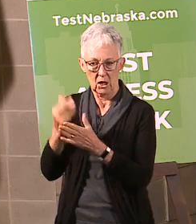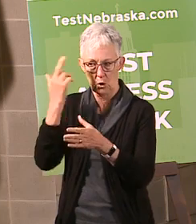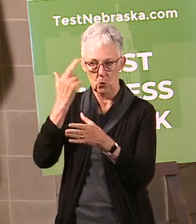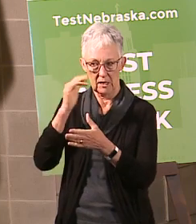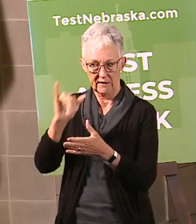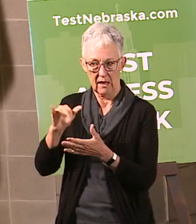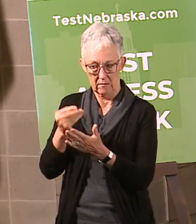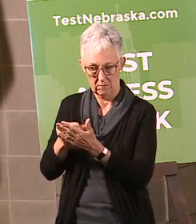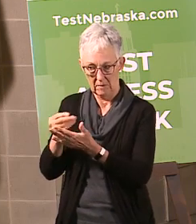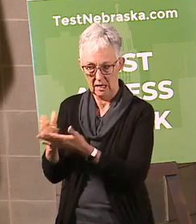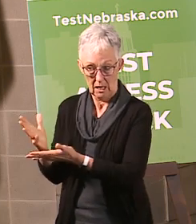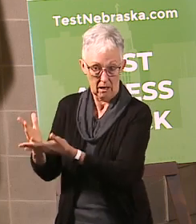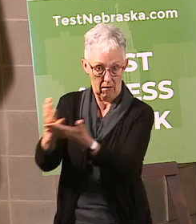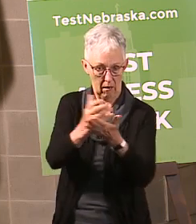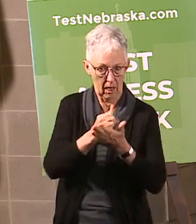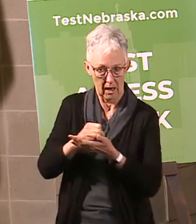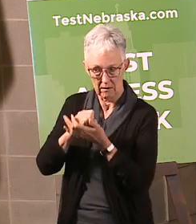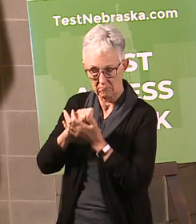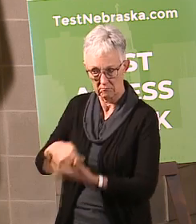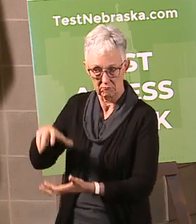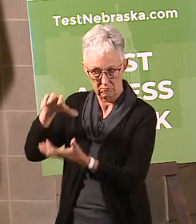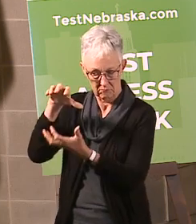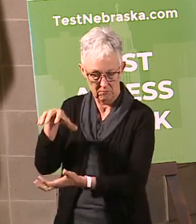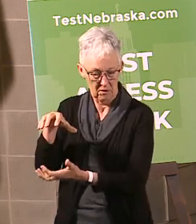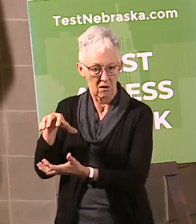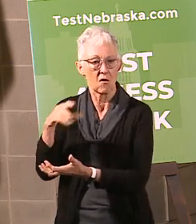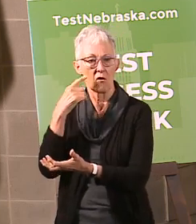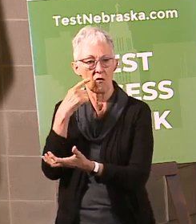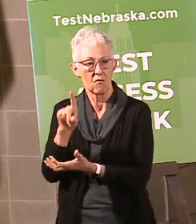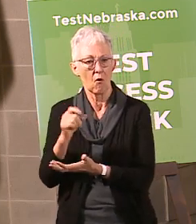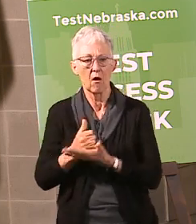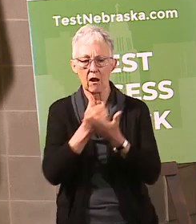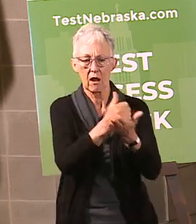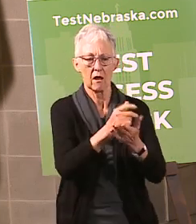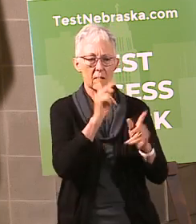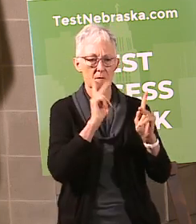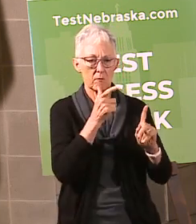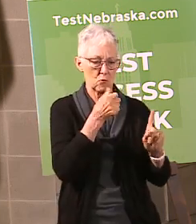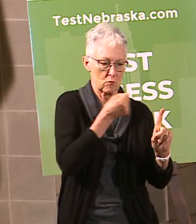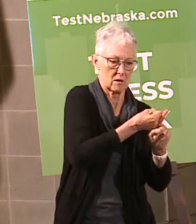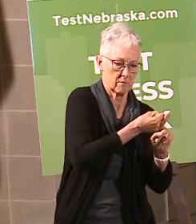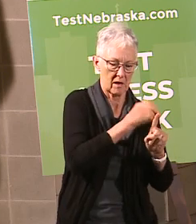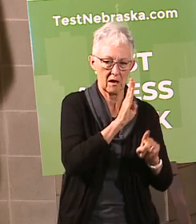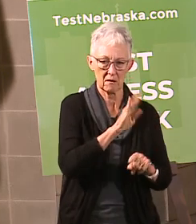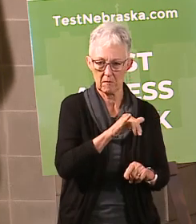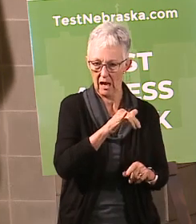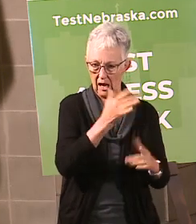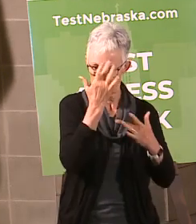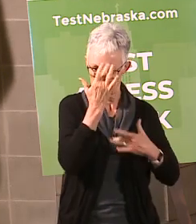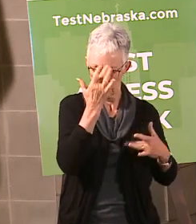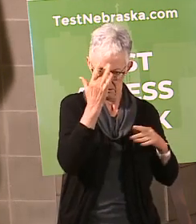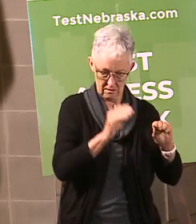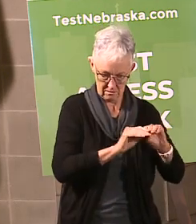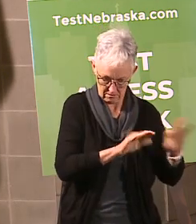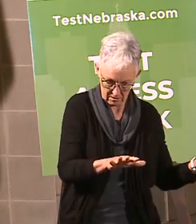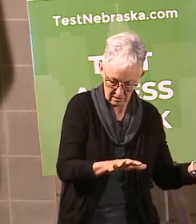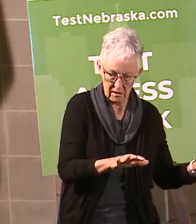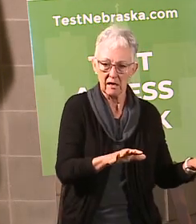the impact of the pandemic across Nebraska. And I want to thank some of the organizations that have really